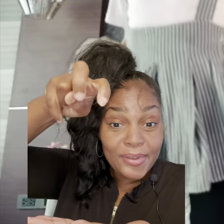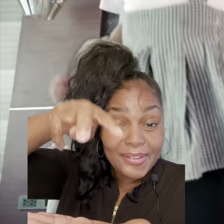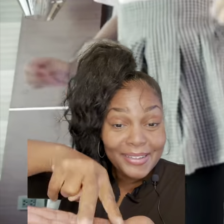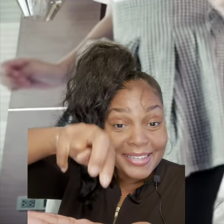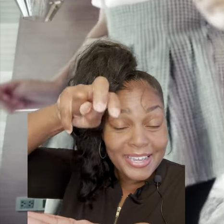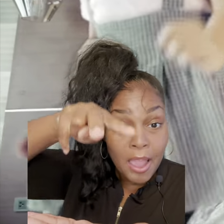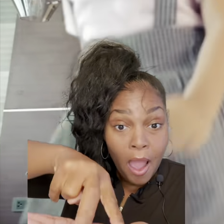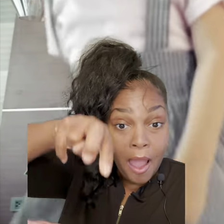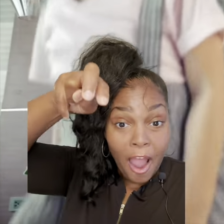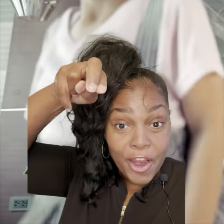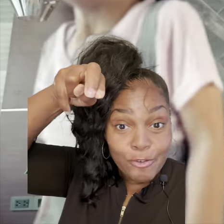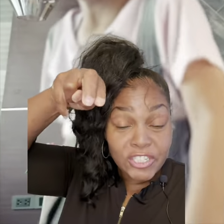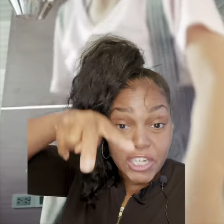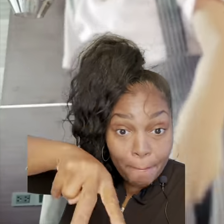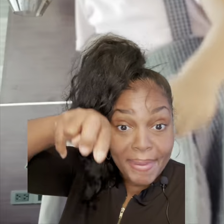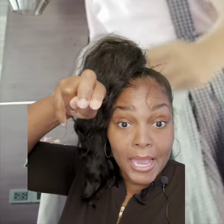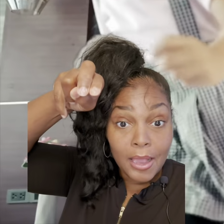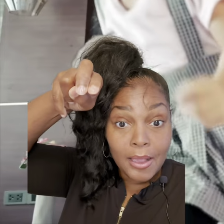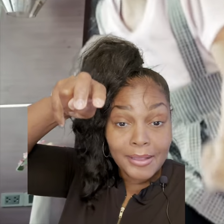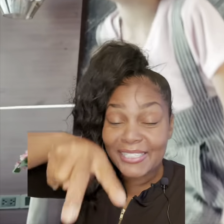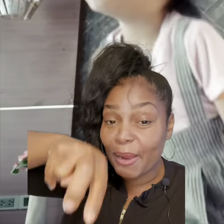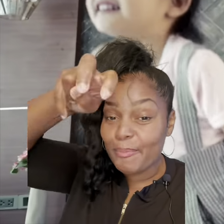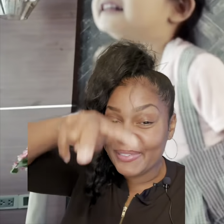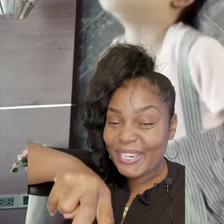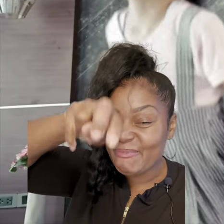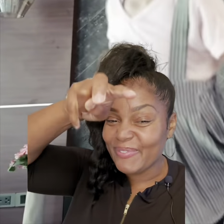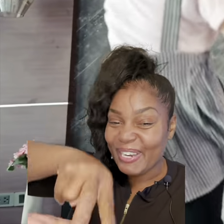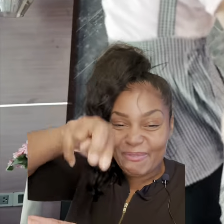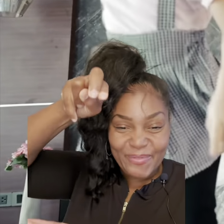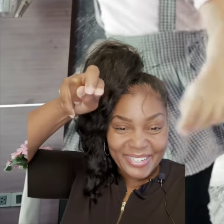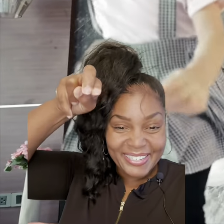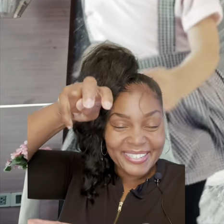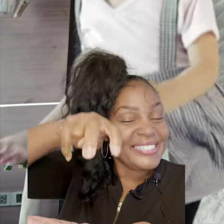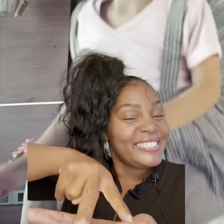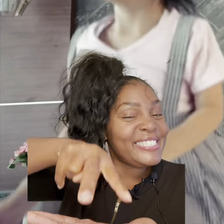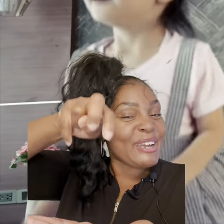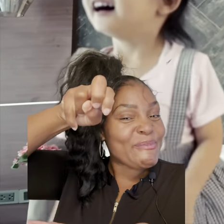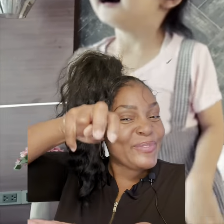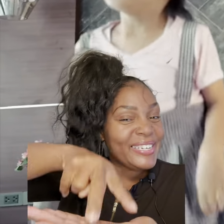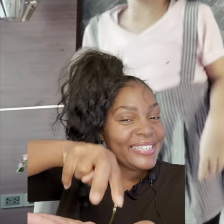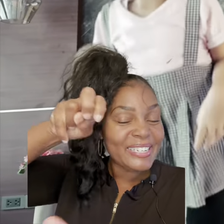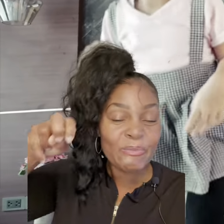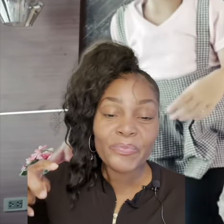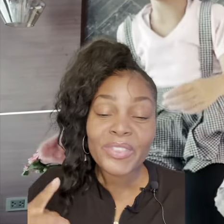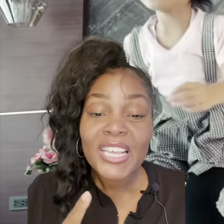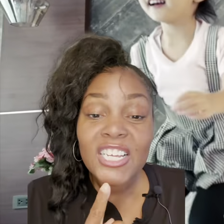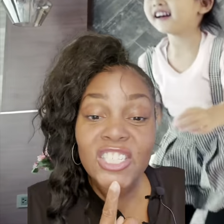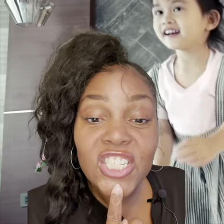Jump. Are you jumping? Jump, jump, jump. Jump.